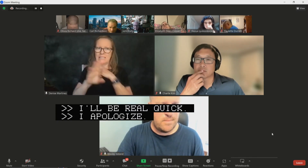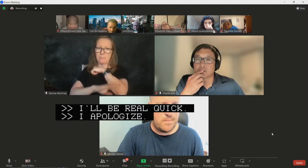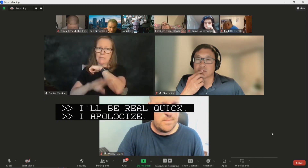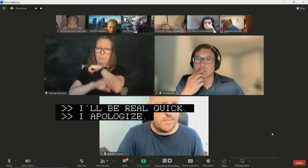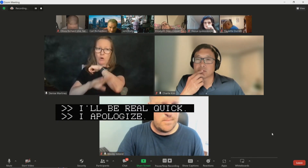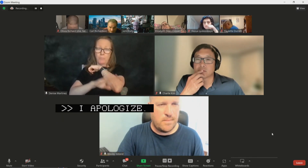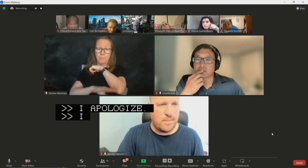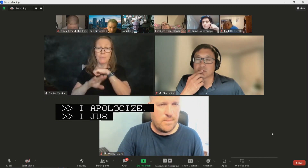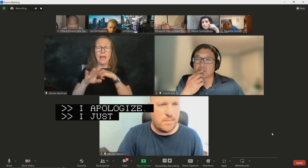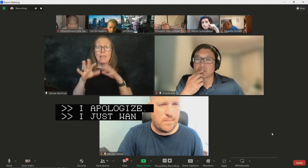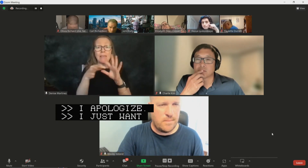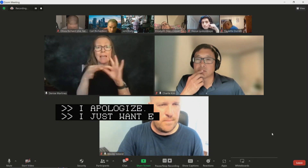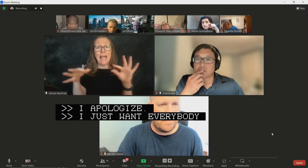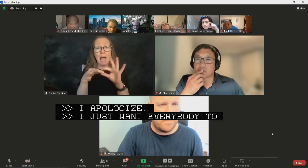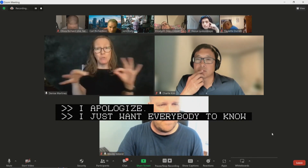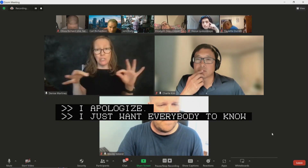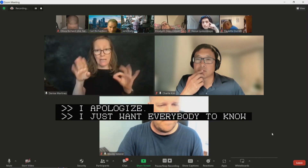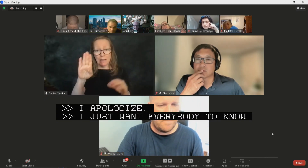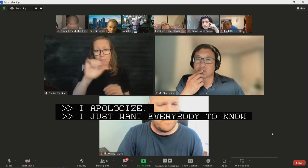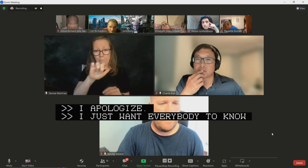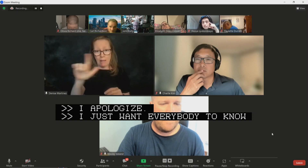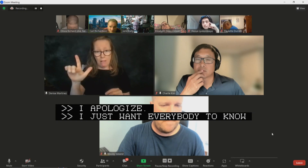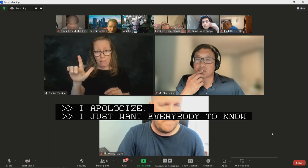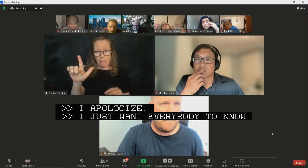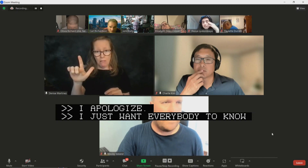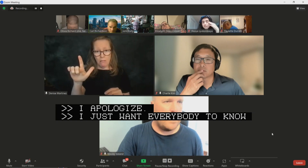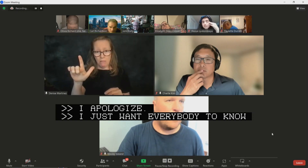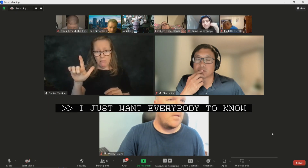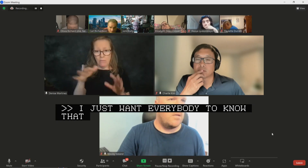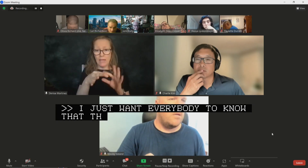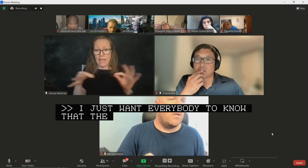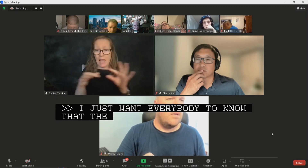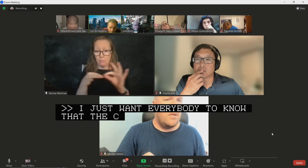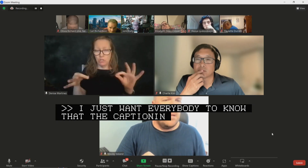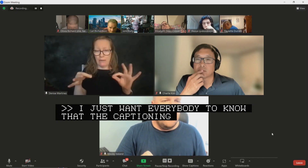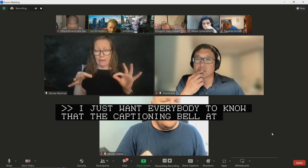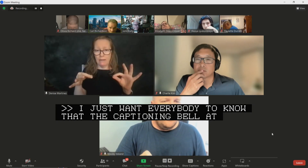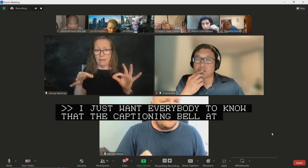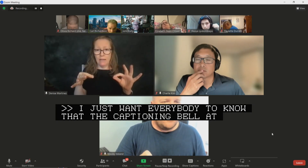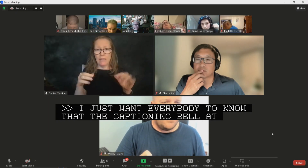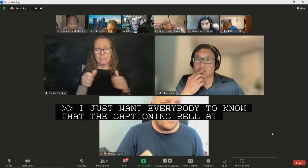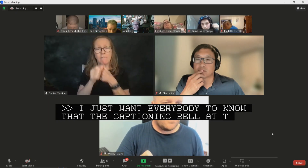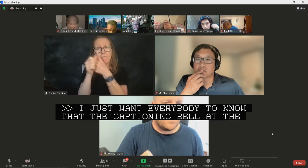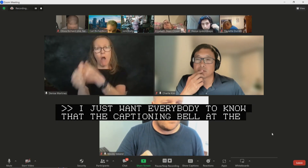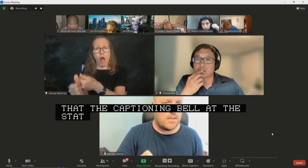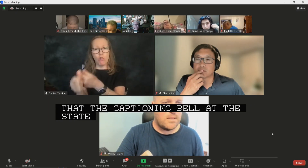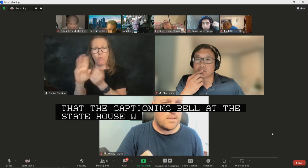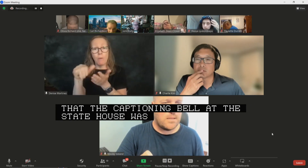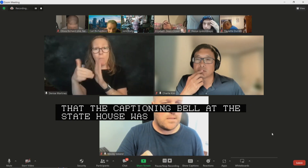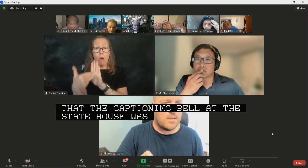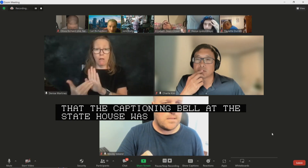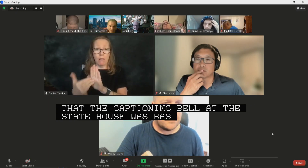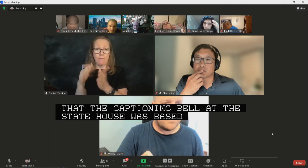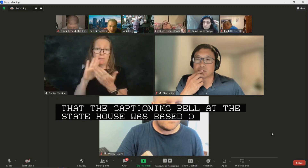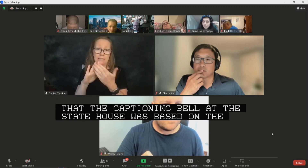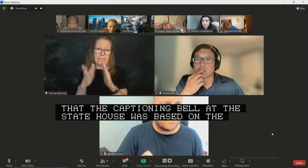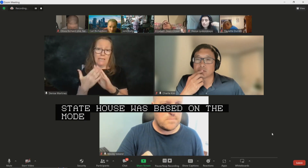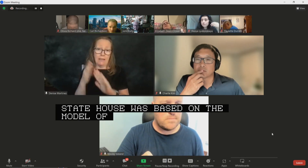bill at the State House, which was based on the model of what the city of Boston passed,